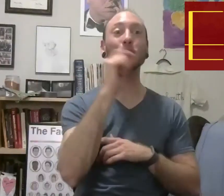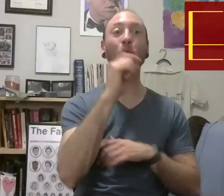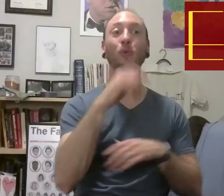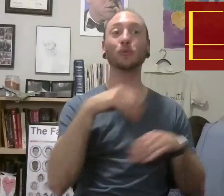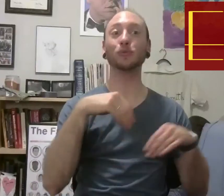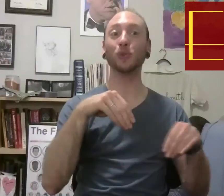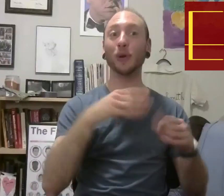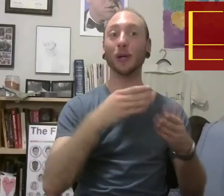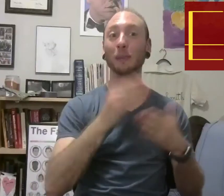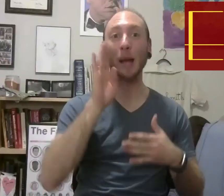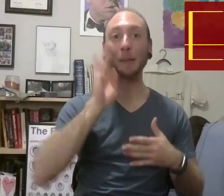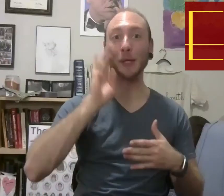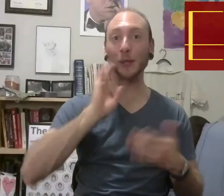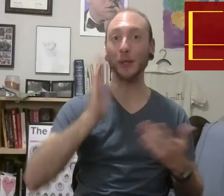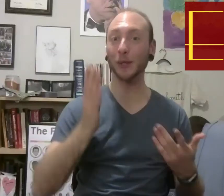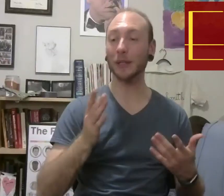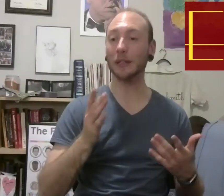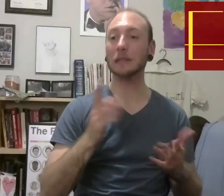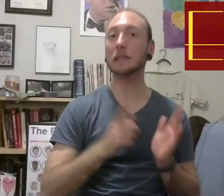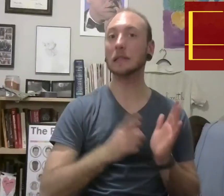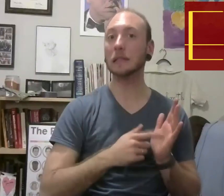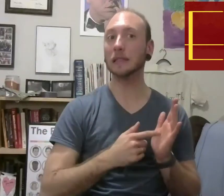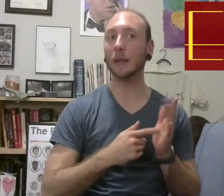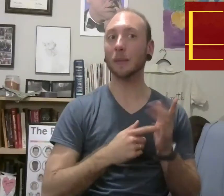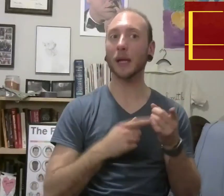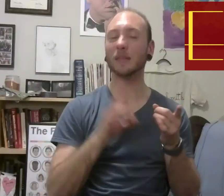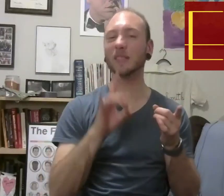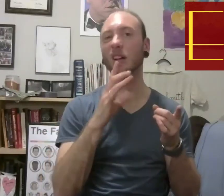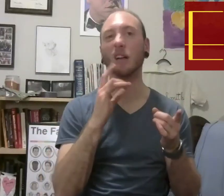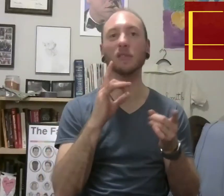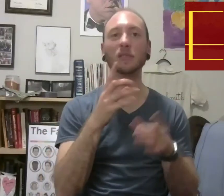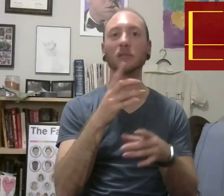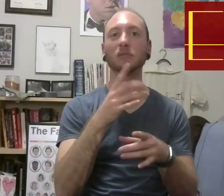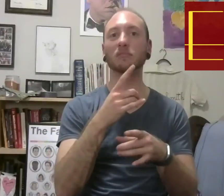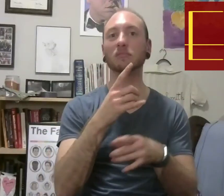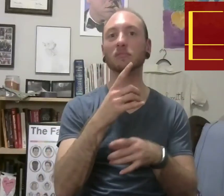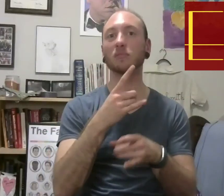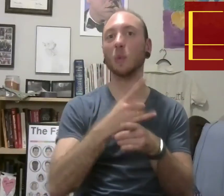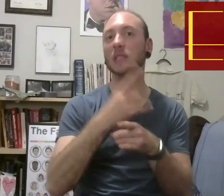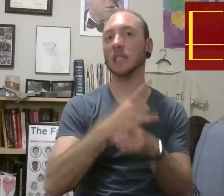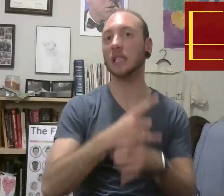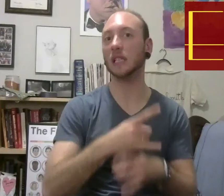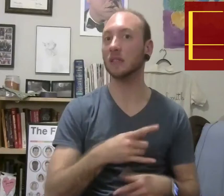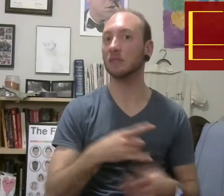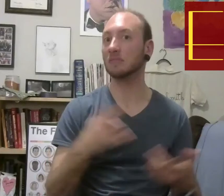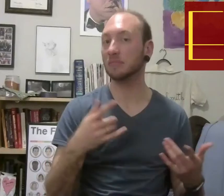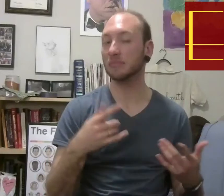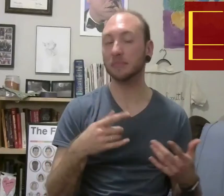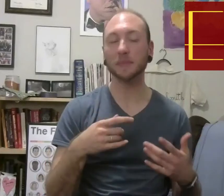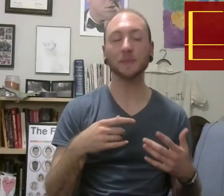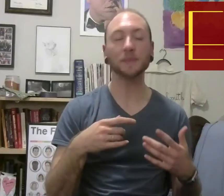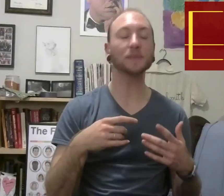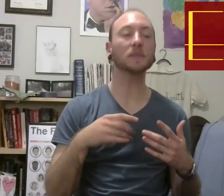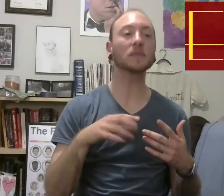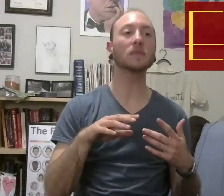beer and sometimes the like shitty whiskey that they sell there. And I just thought,